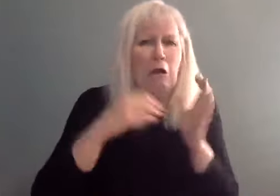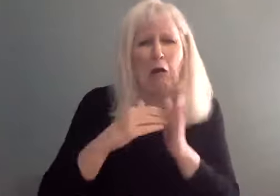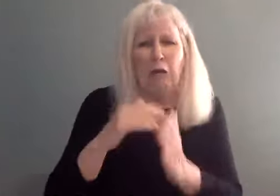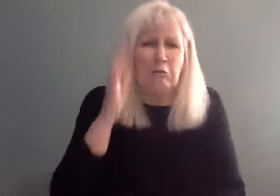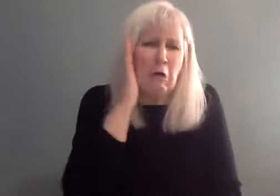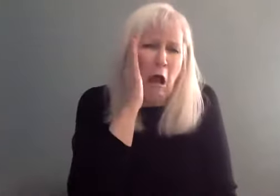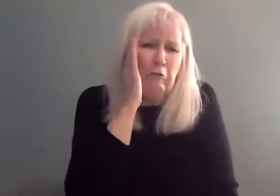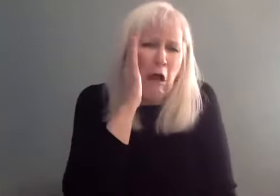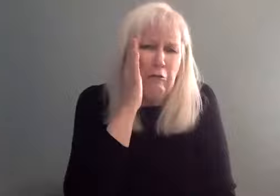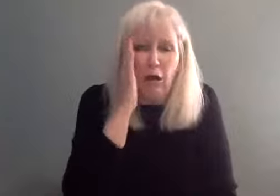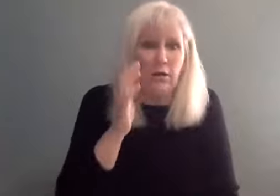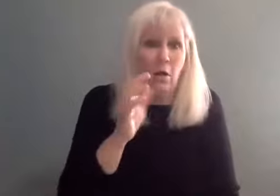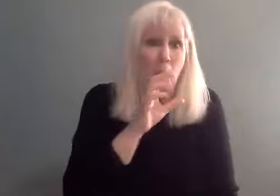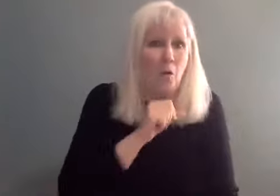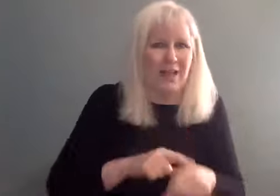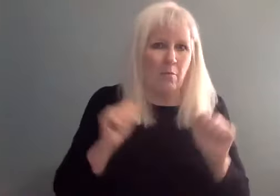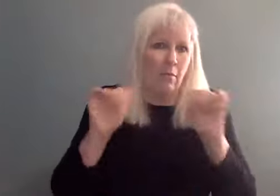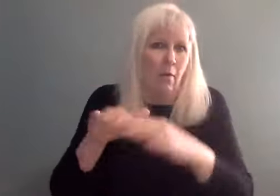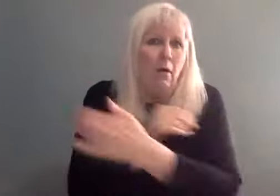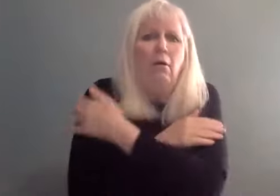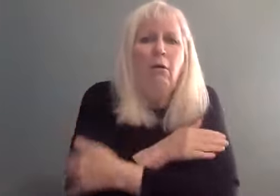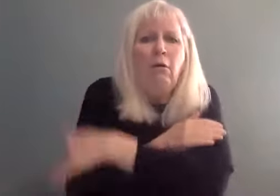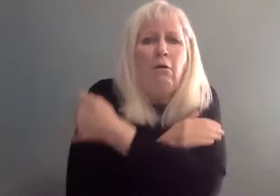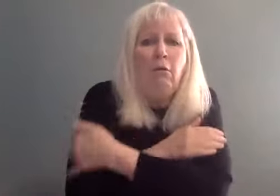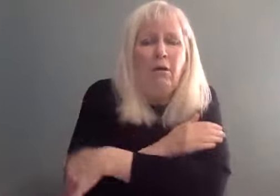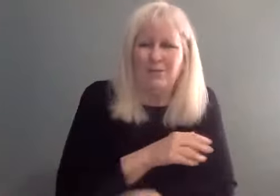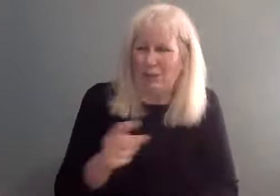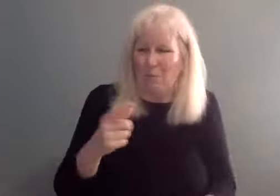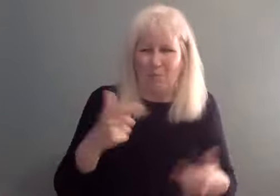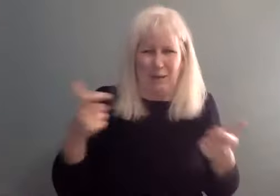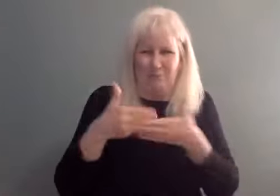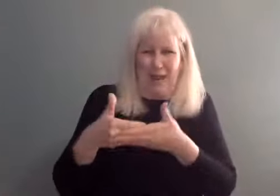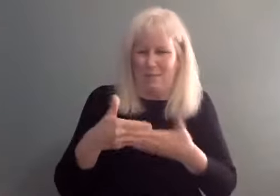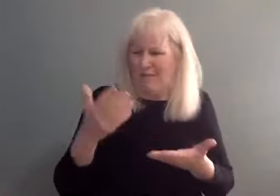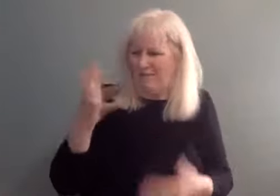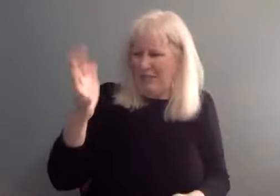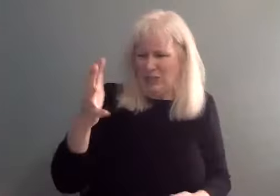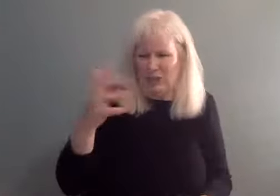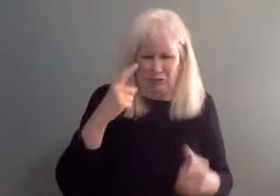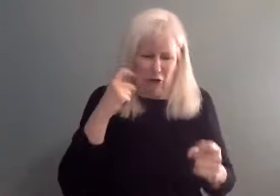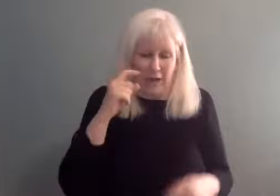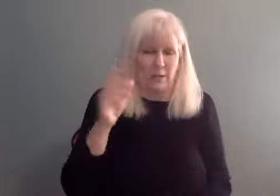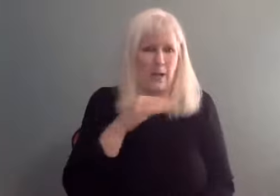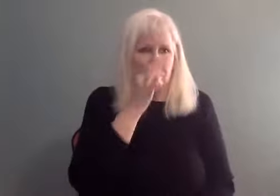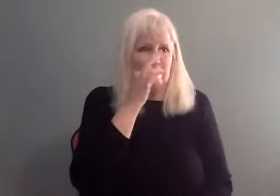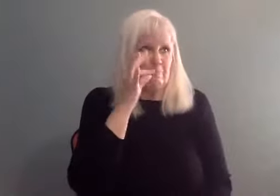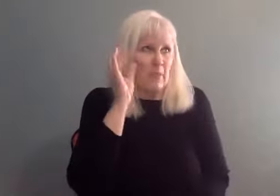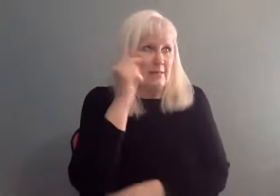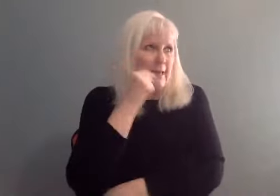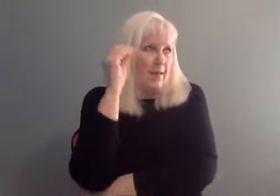her. And I just thought, quit crying. You're such a baby, but I couldn't really say anything. So I would just kind of glare at her. And it